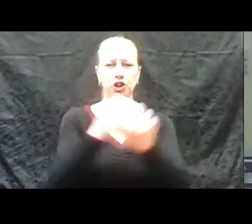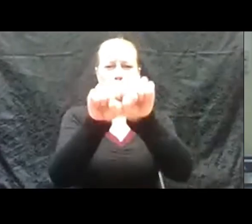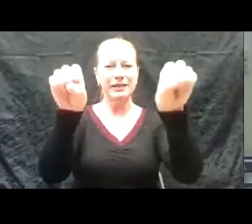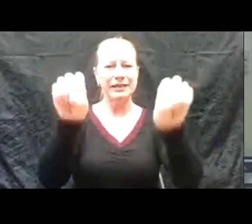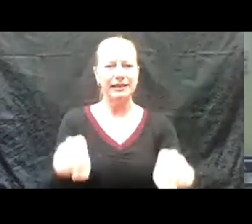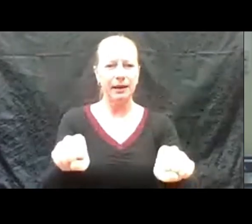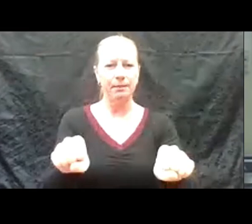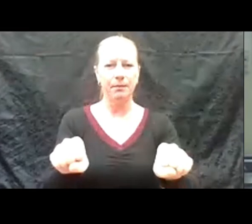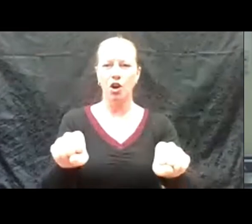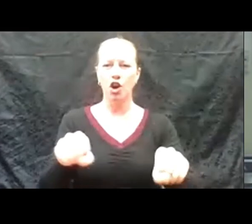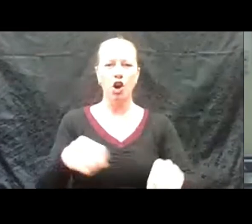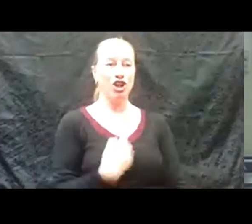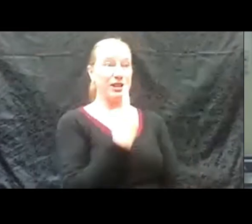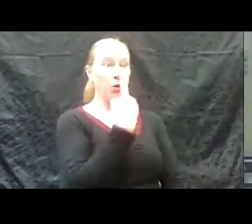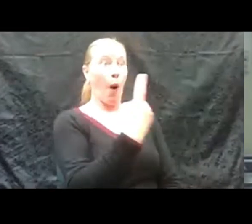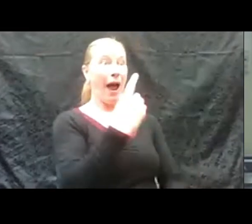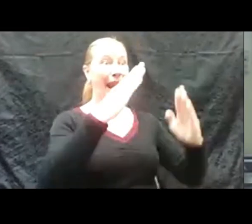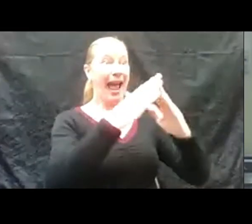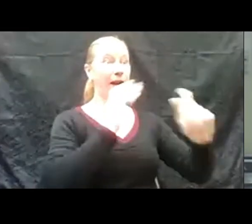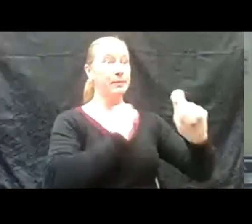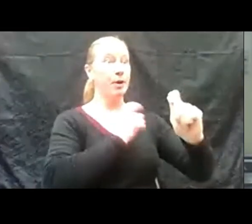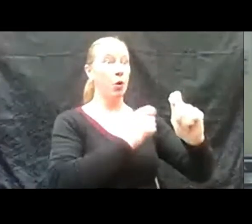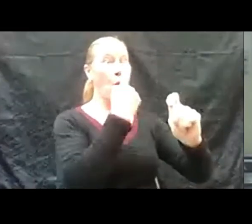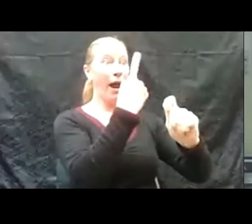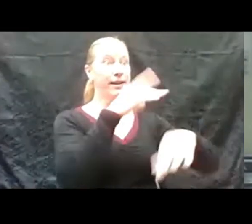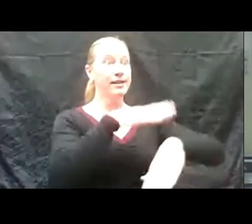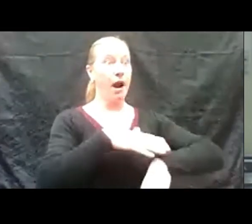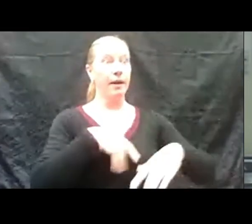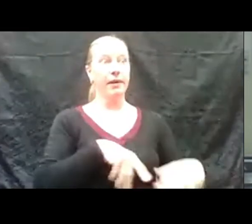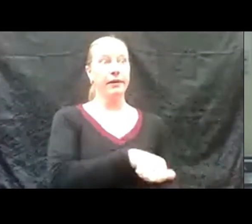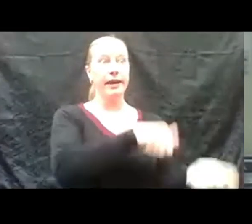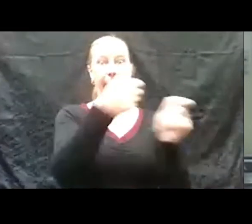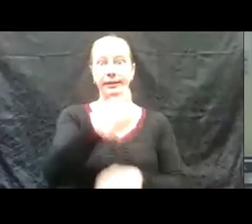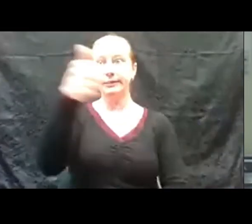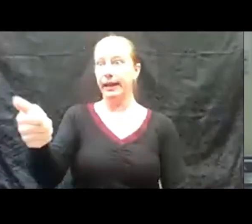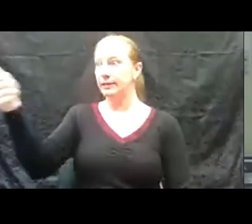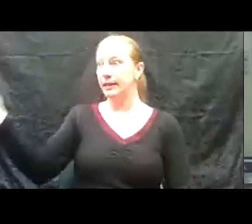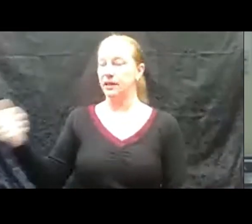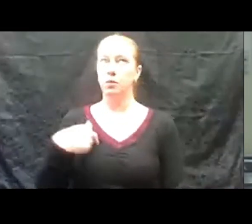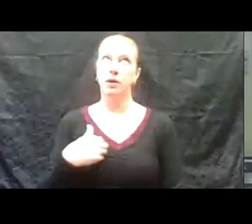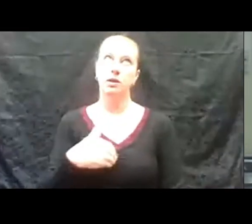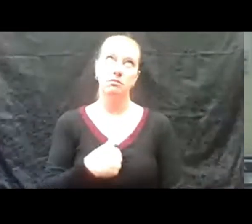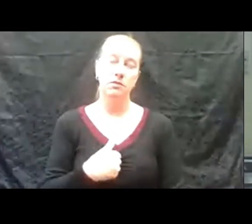piecemeal kāinga ora house at a time, which I think we're all very tired of.